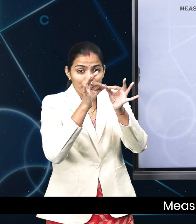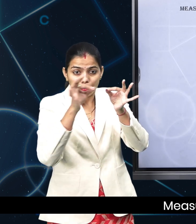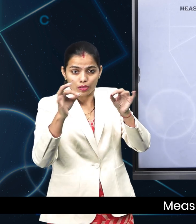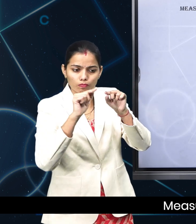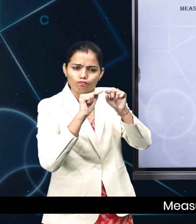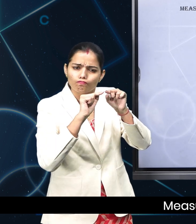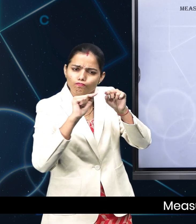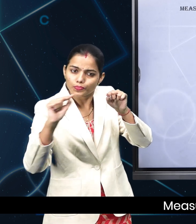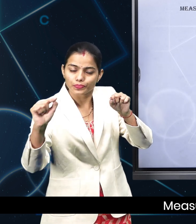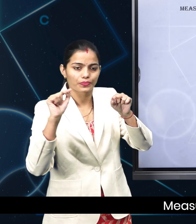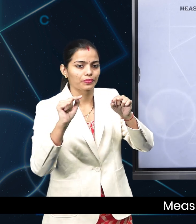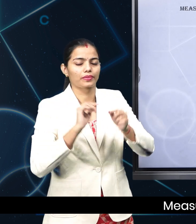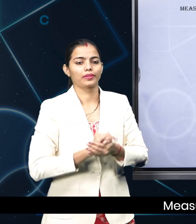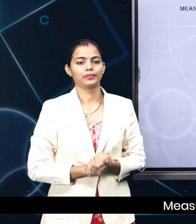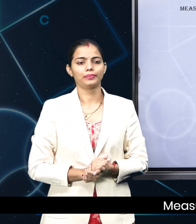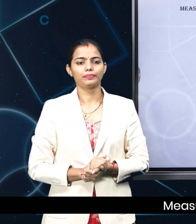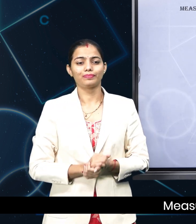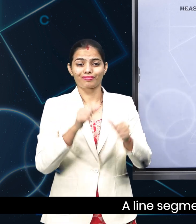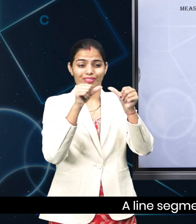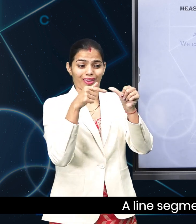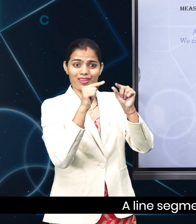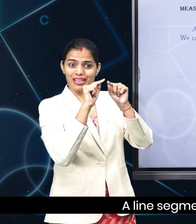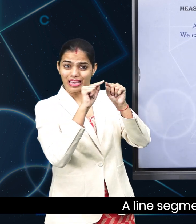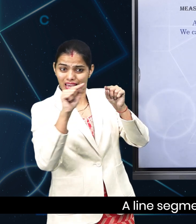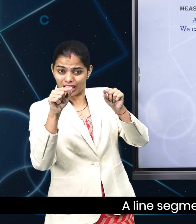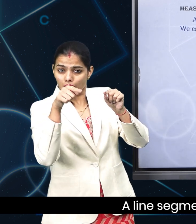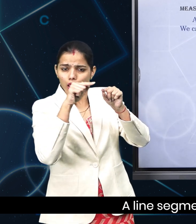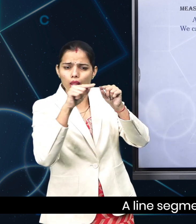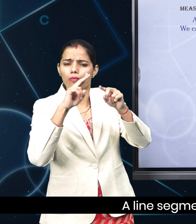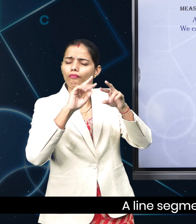line segments. A line segment is a fixed